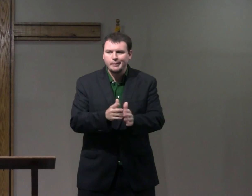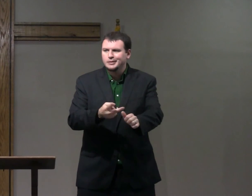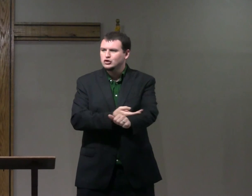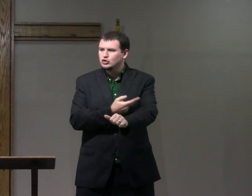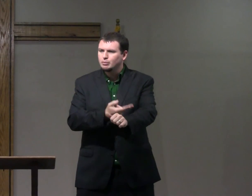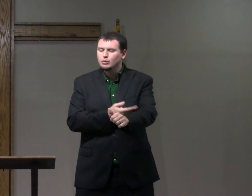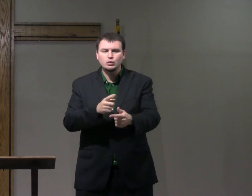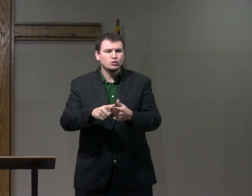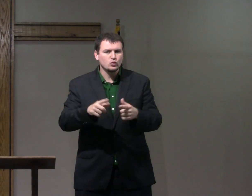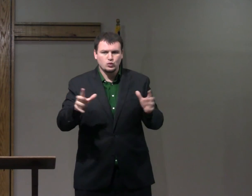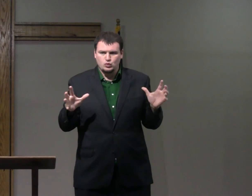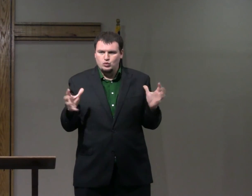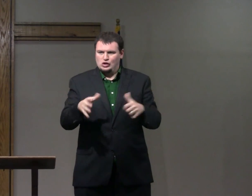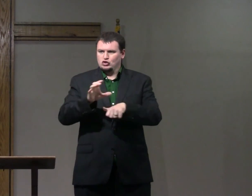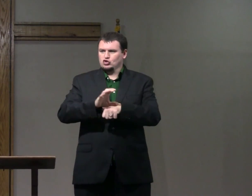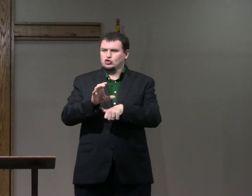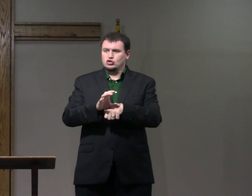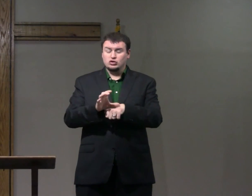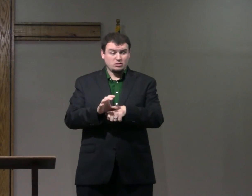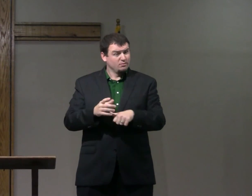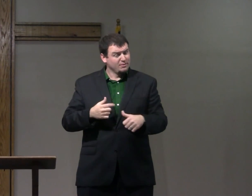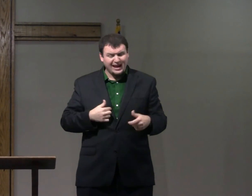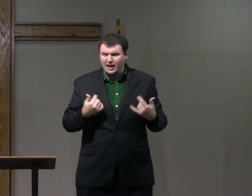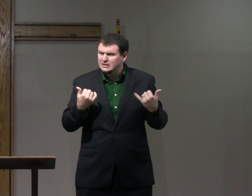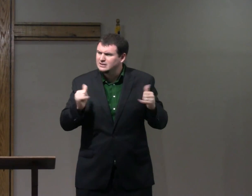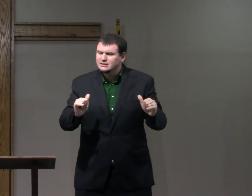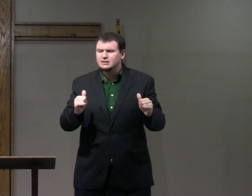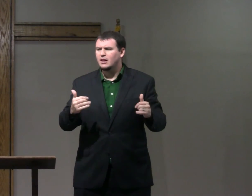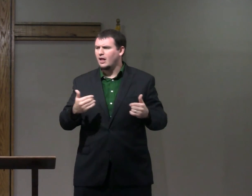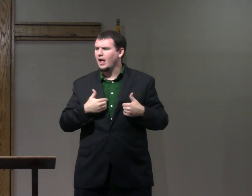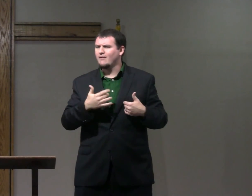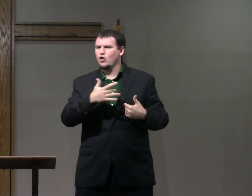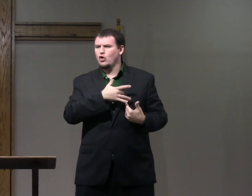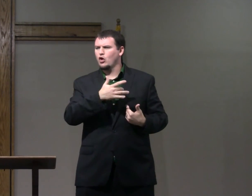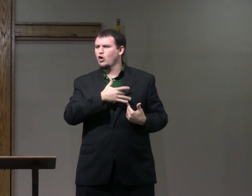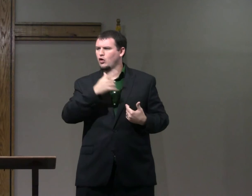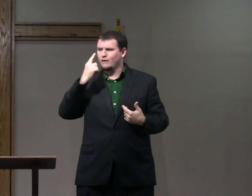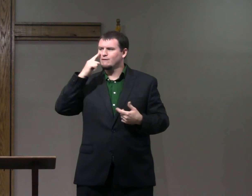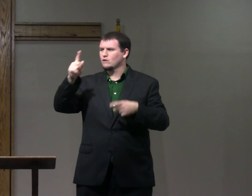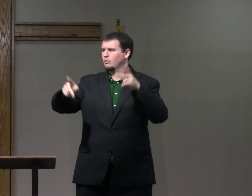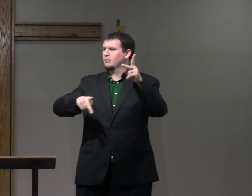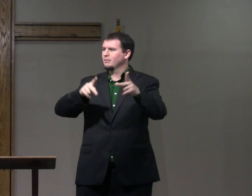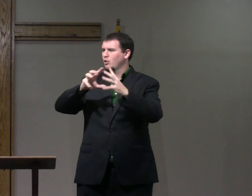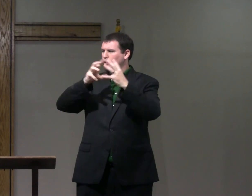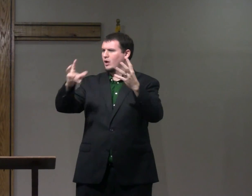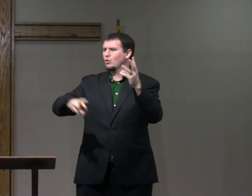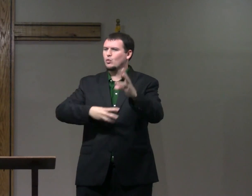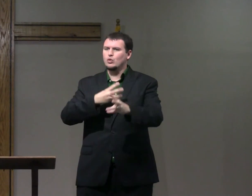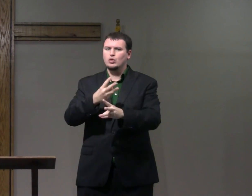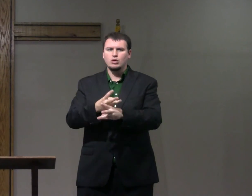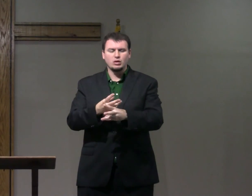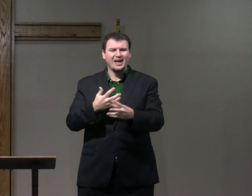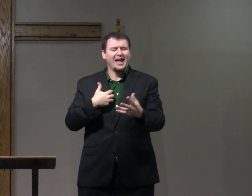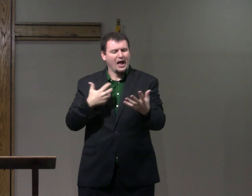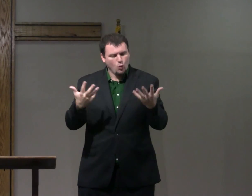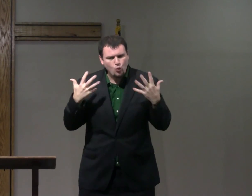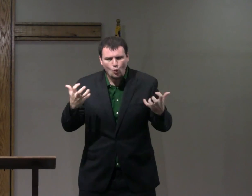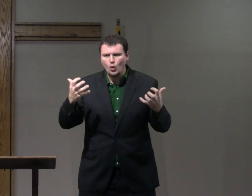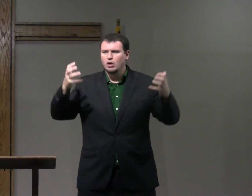So now I'm here. And I've become a shepherd to the church here. And I still have a heart for